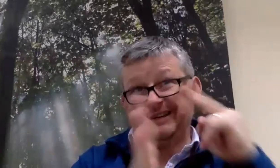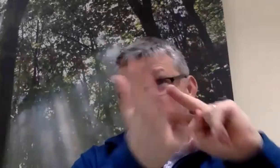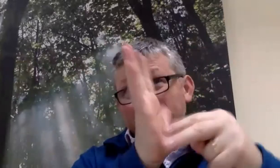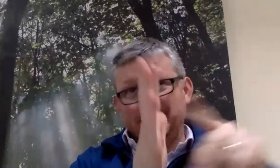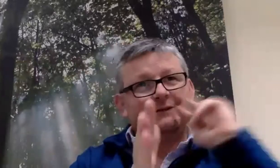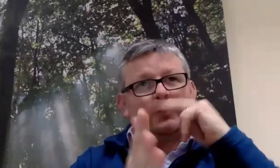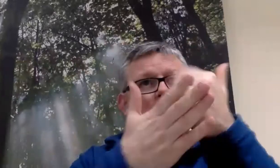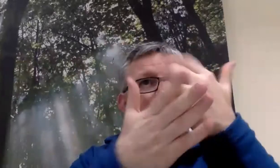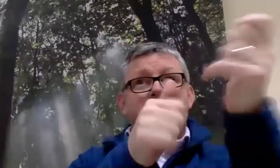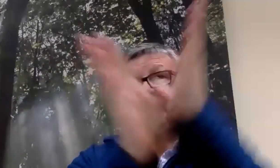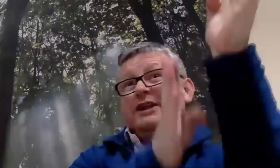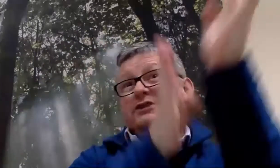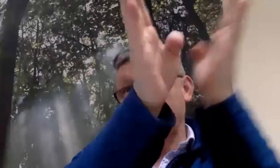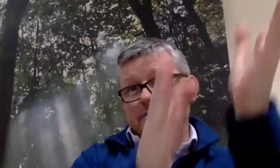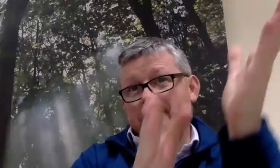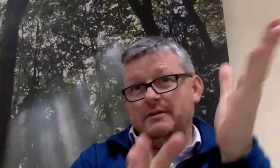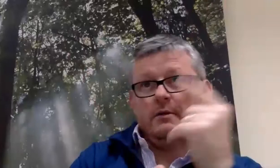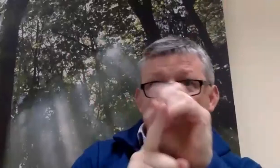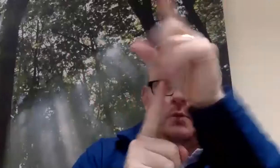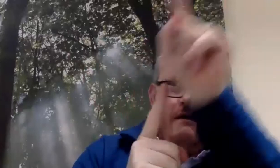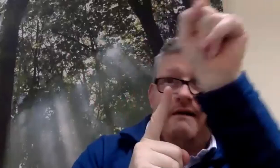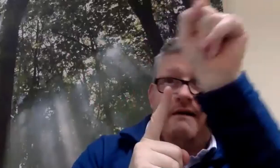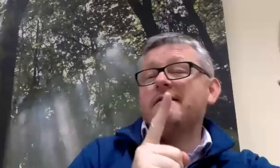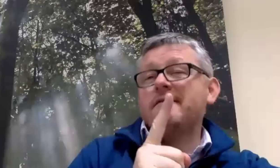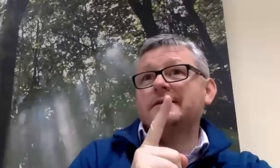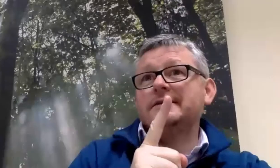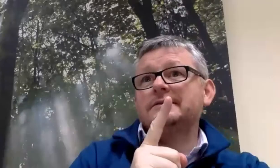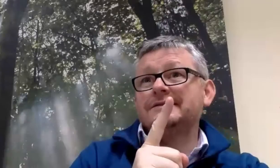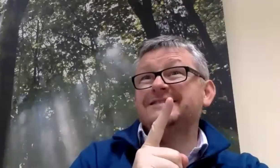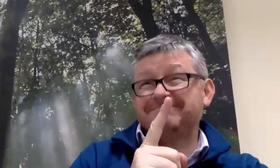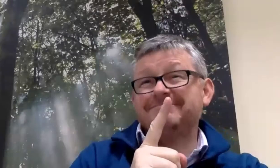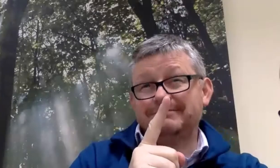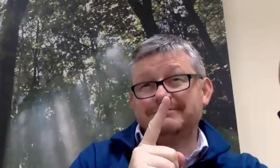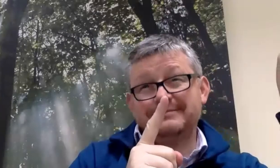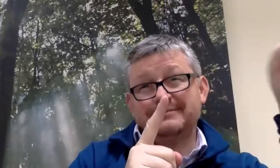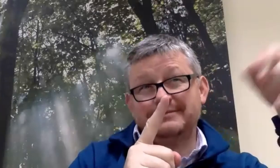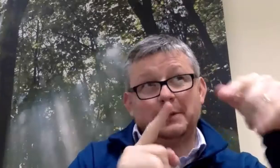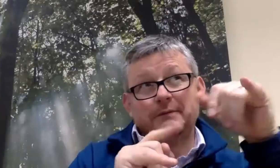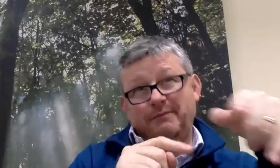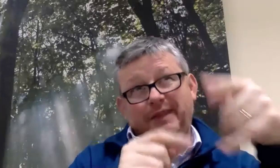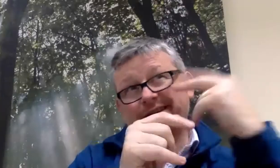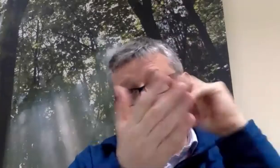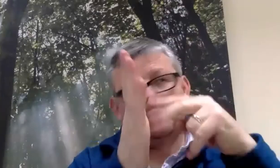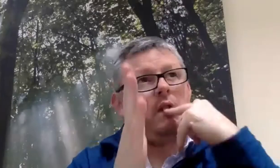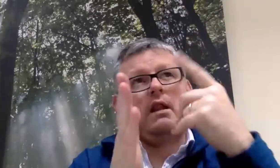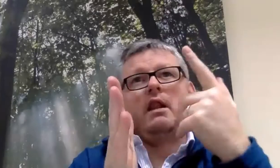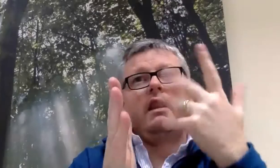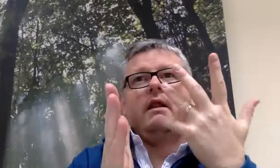I certainly think in terms of signposting people to develop